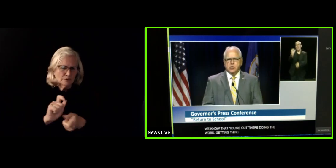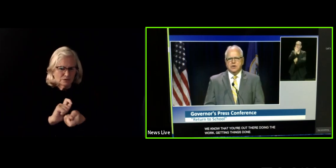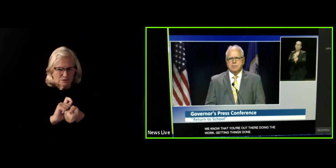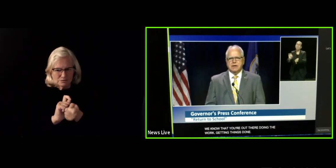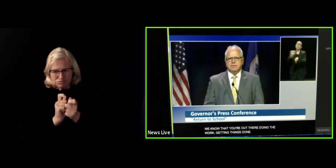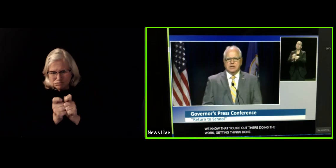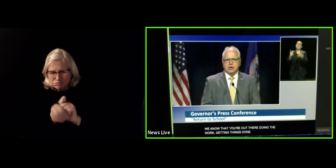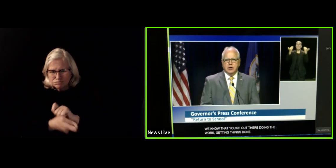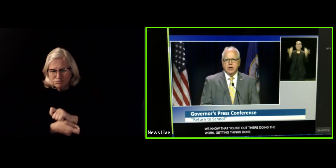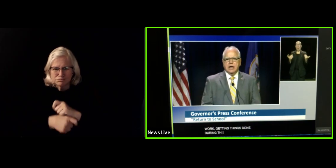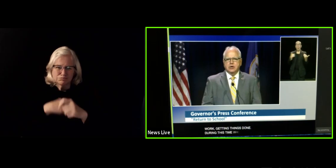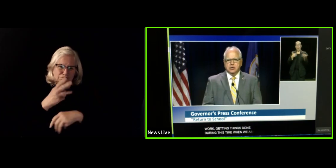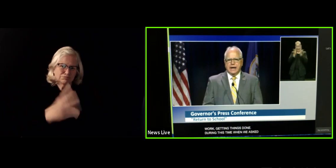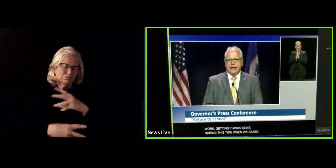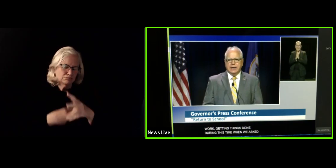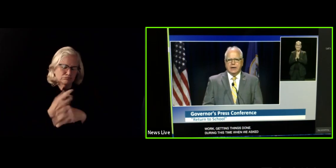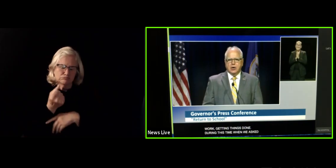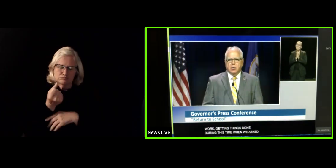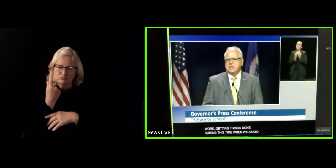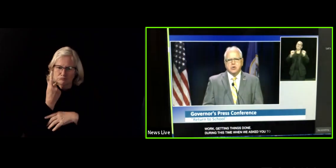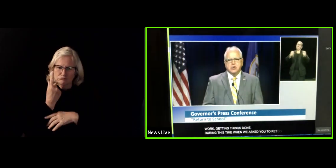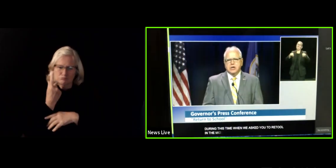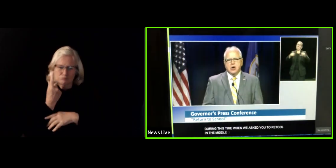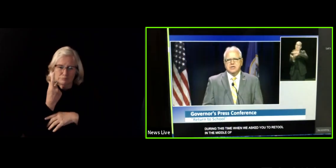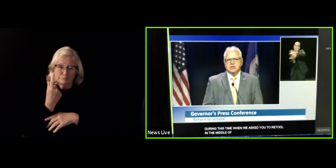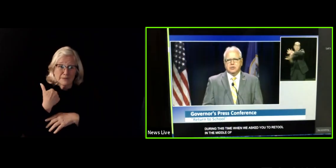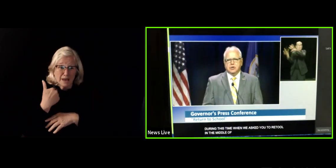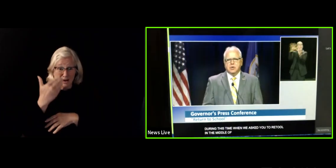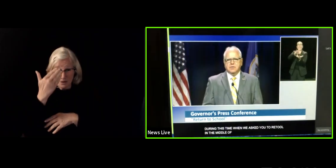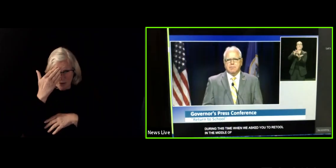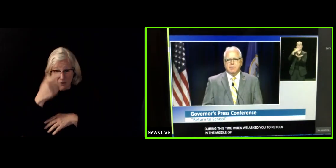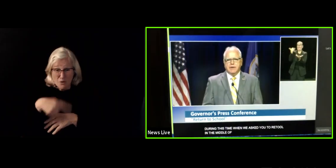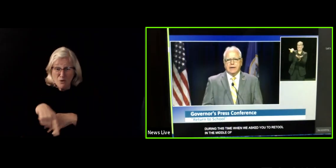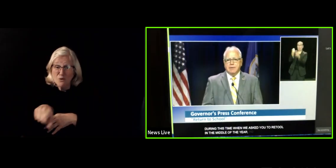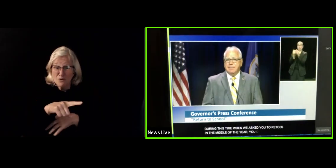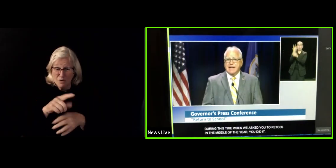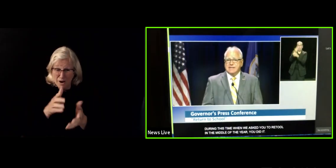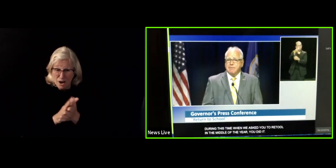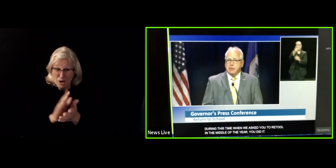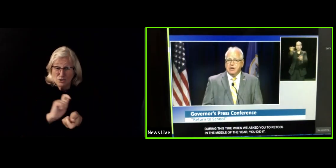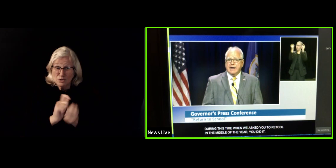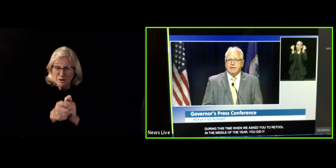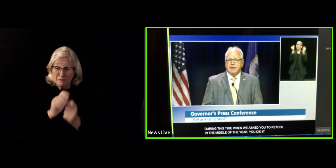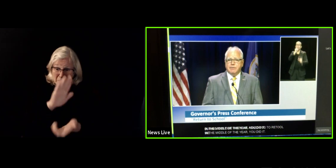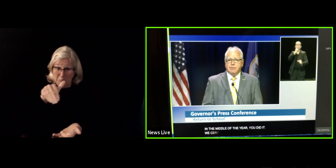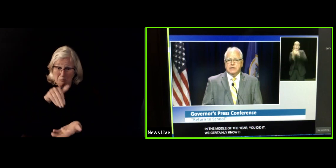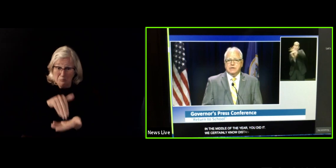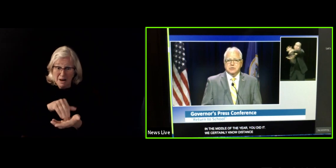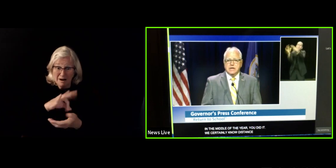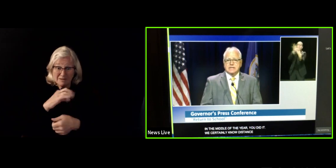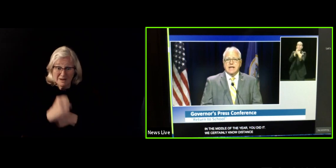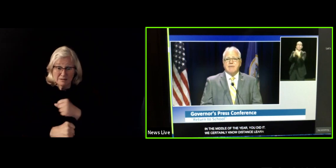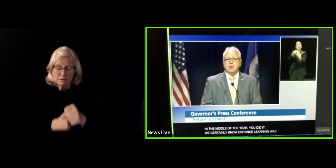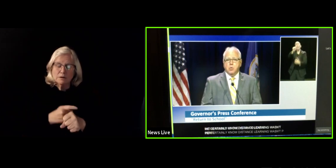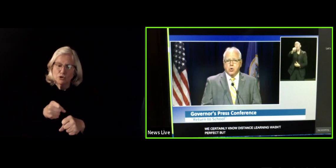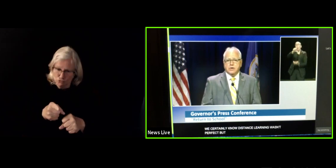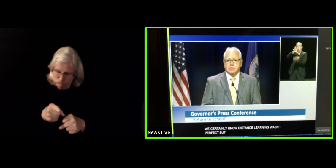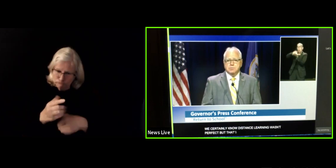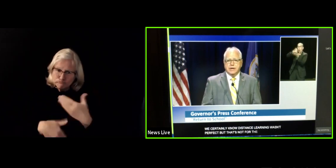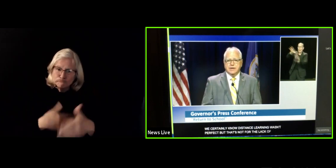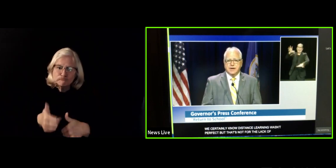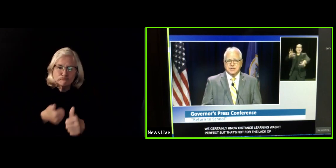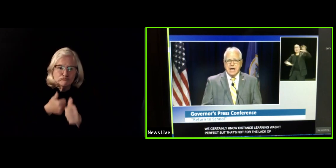retool in the middle of the year, you did it. We certainly know distant learning wasn't perfect, but that's not for the lack of effort from teachers. It's not for the work